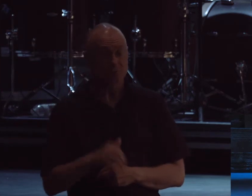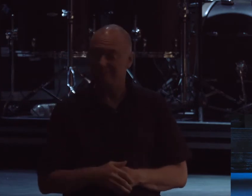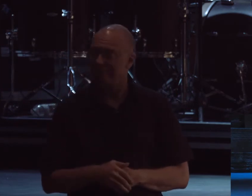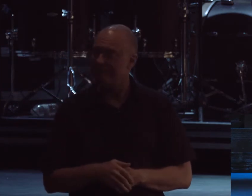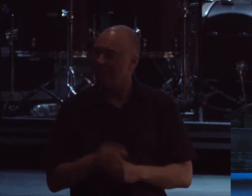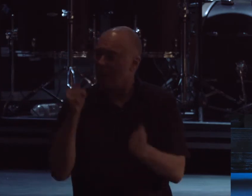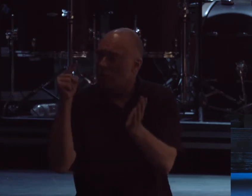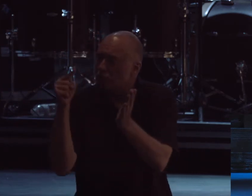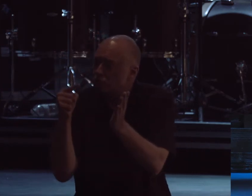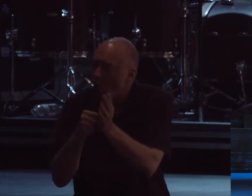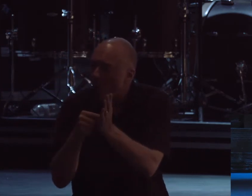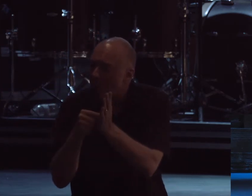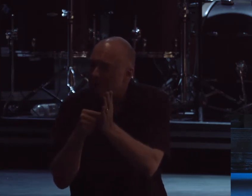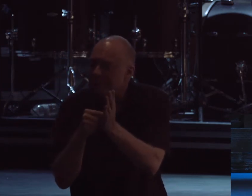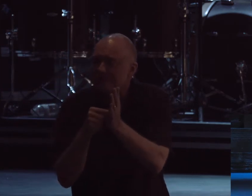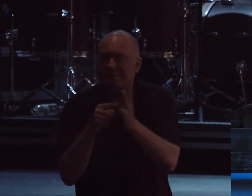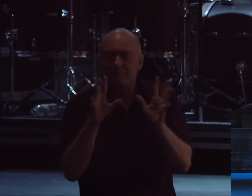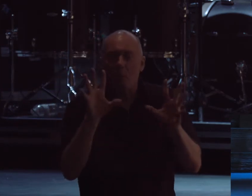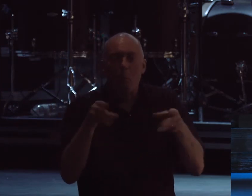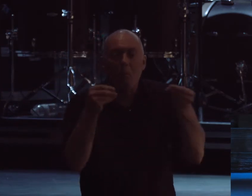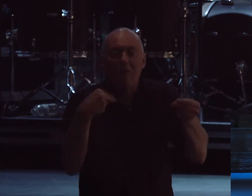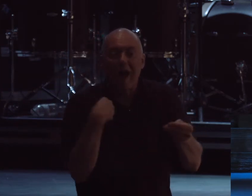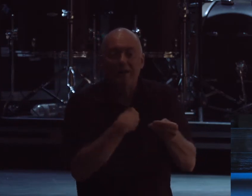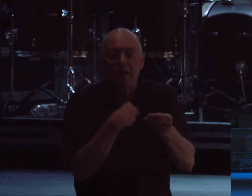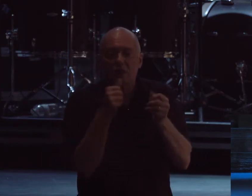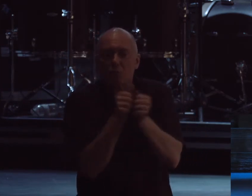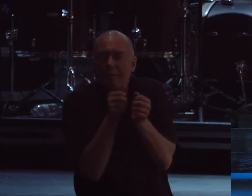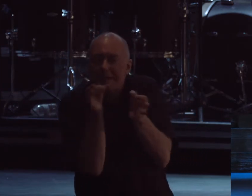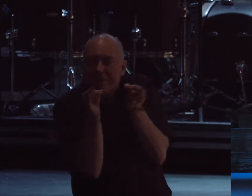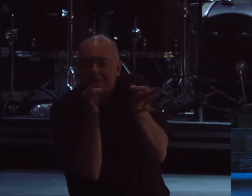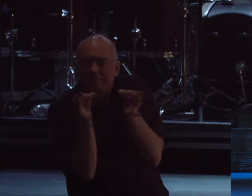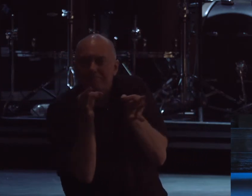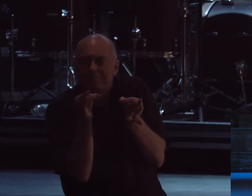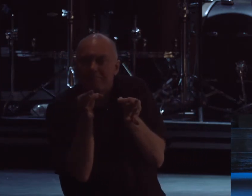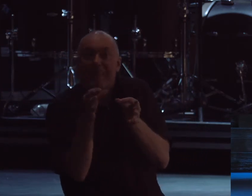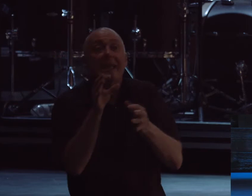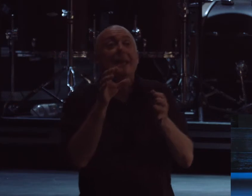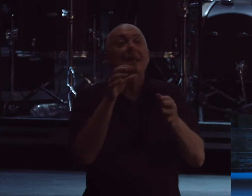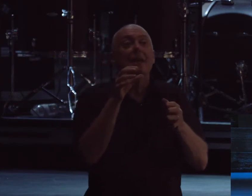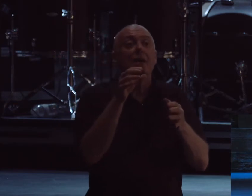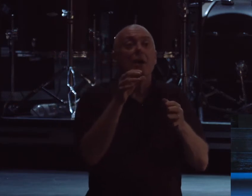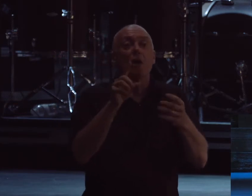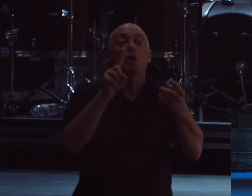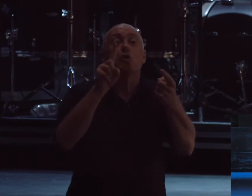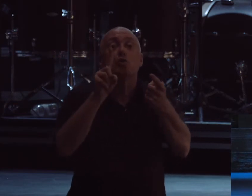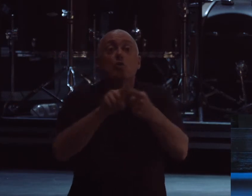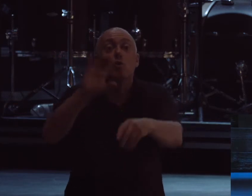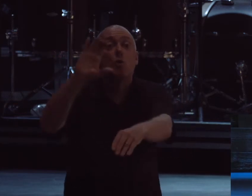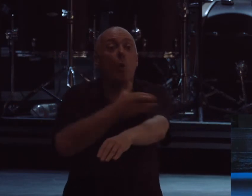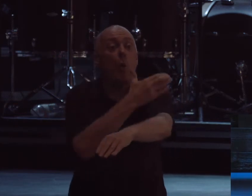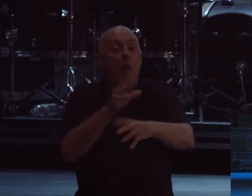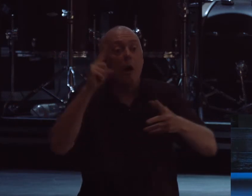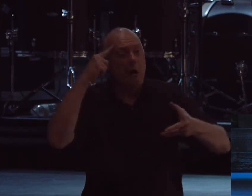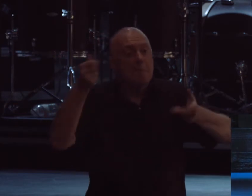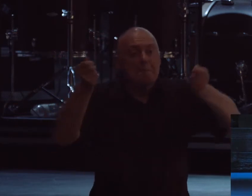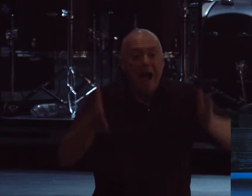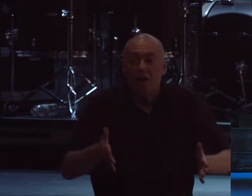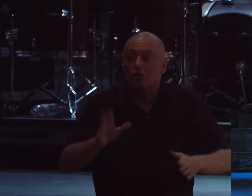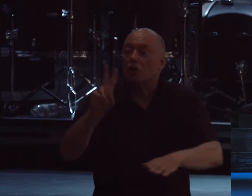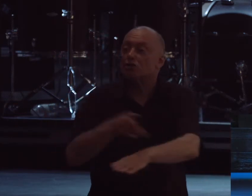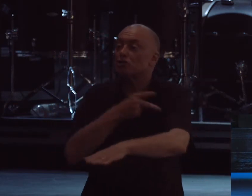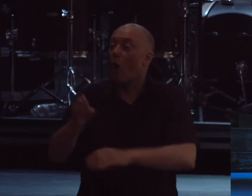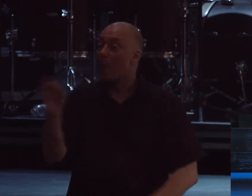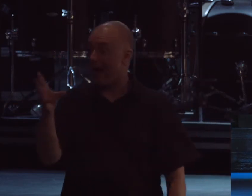that we will find. And notice the context it provides. As the title, it says here, it says, to the choir master, a